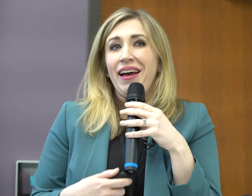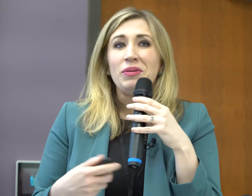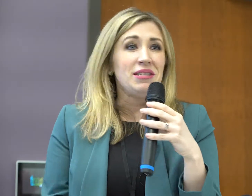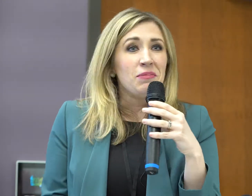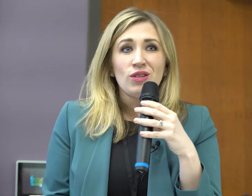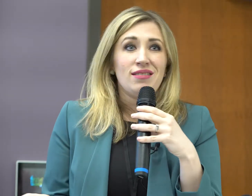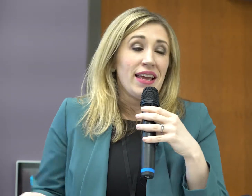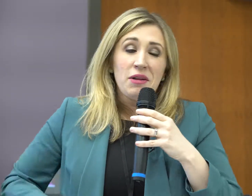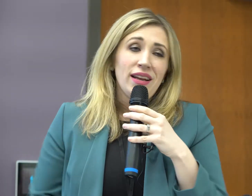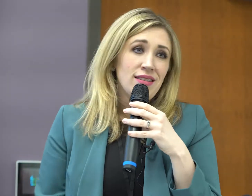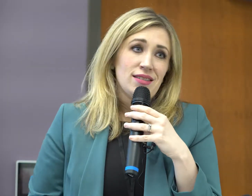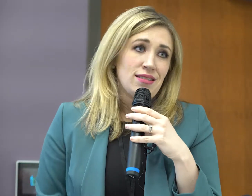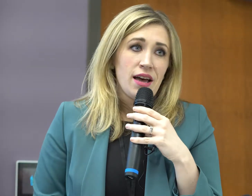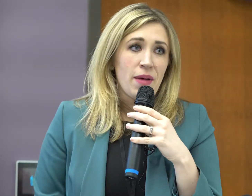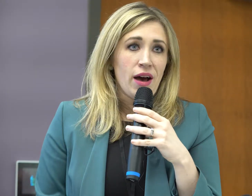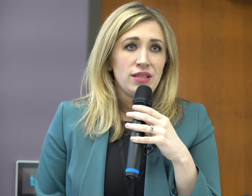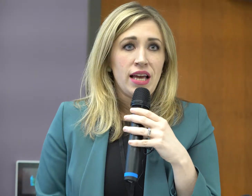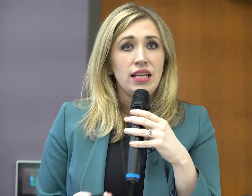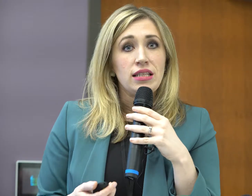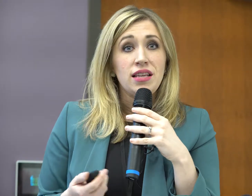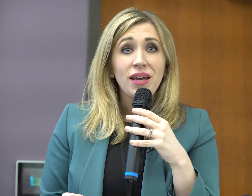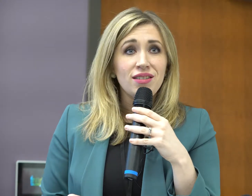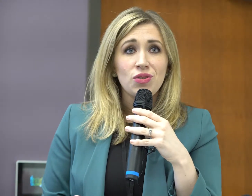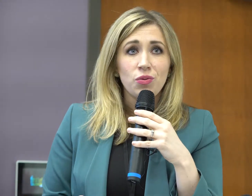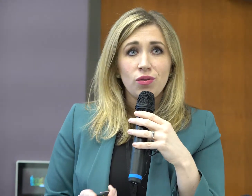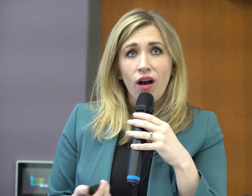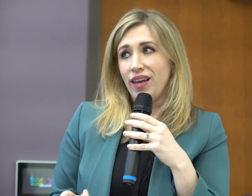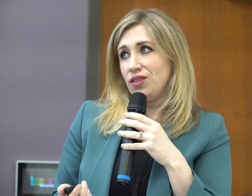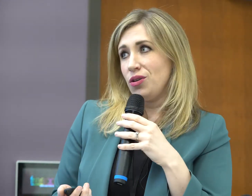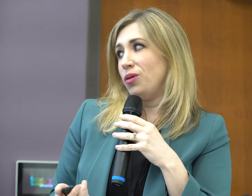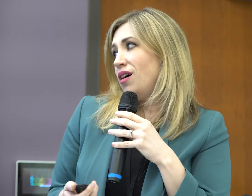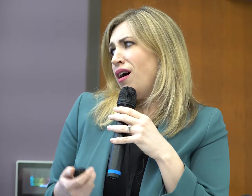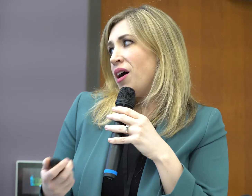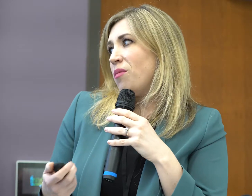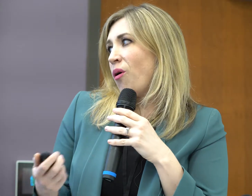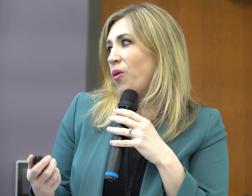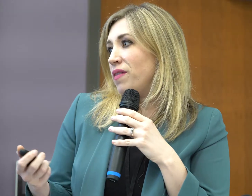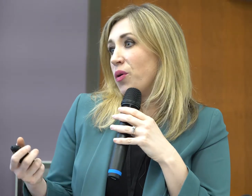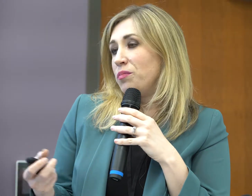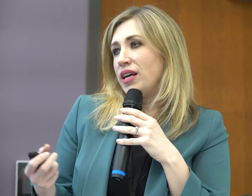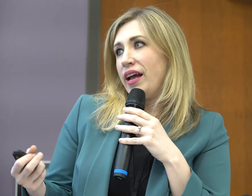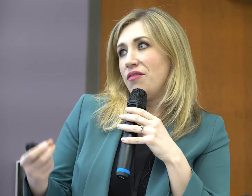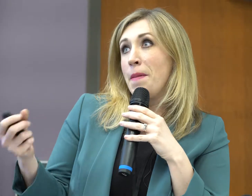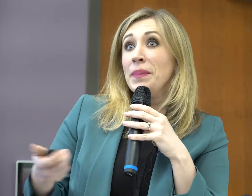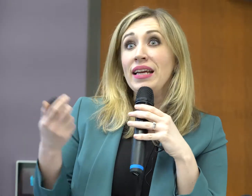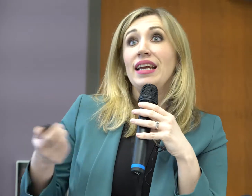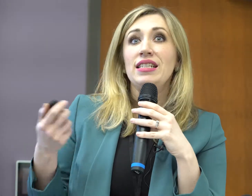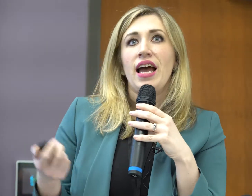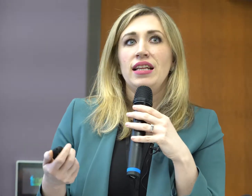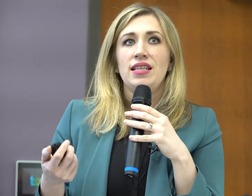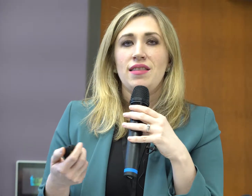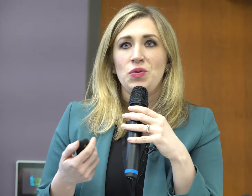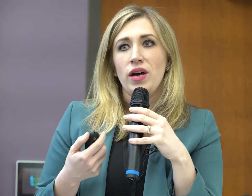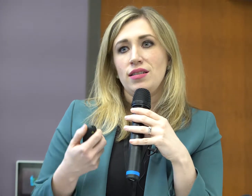home, and it would seem just like anybody else's house. And in some cases, you would walk into a home, and there would be kind of